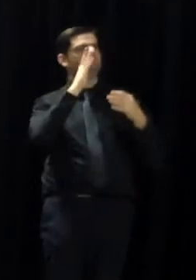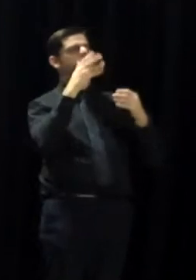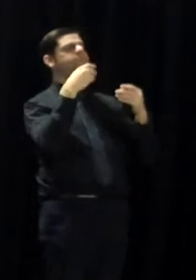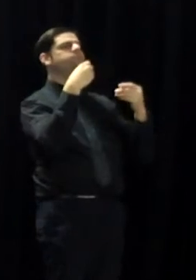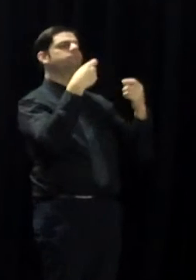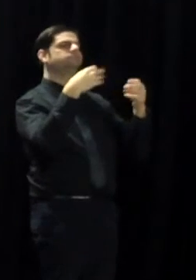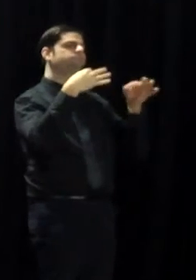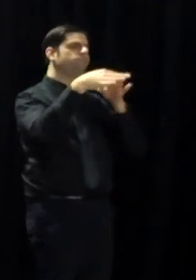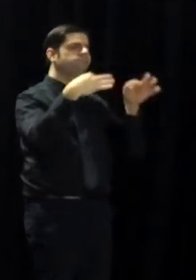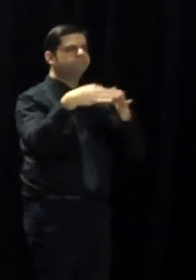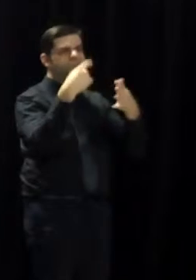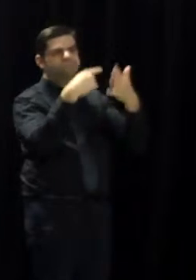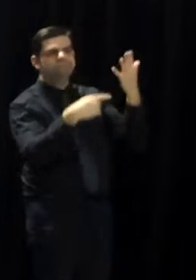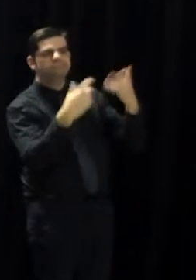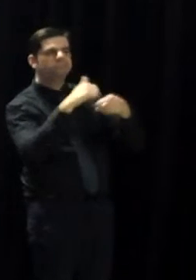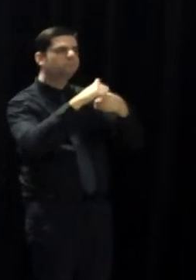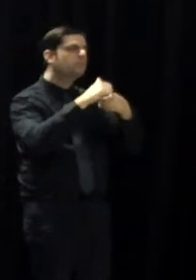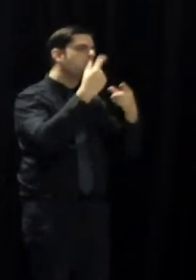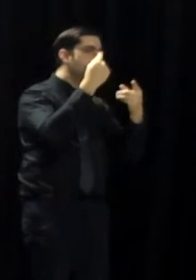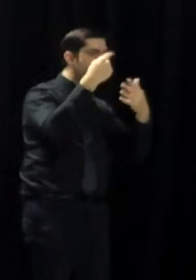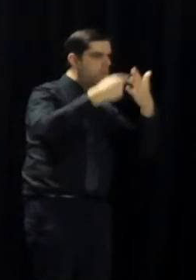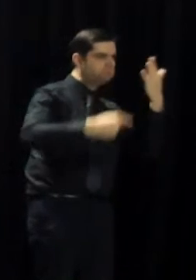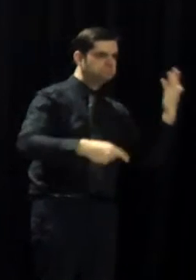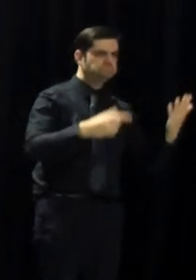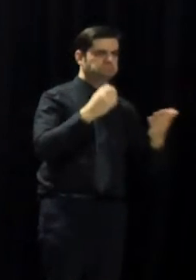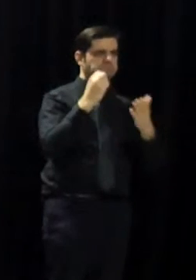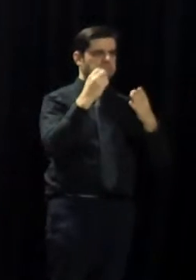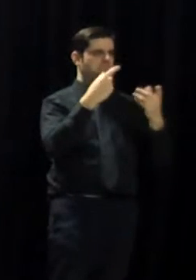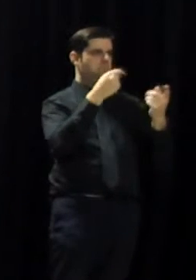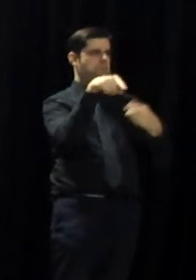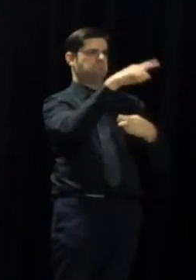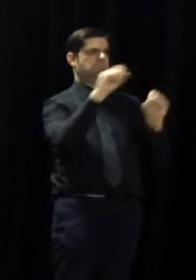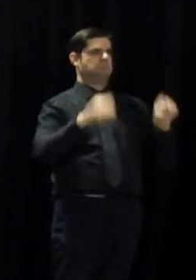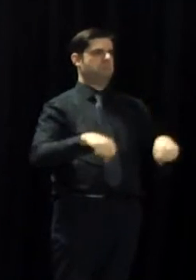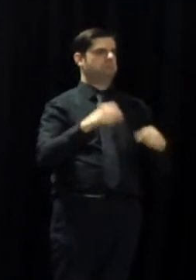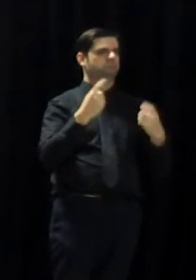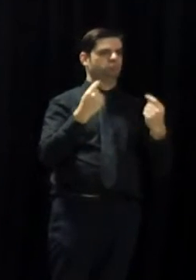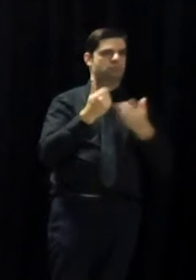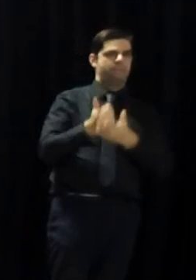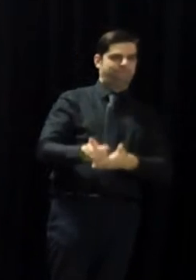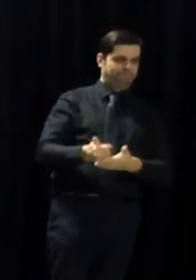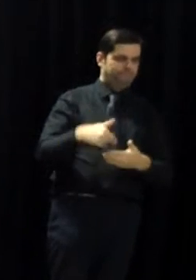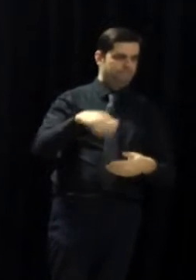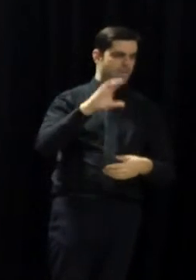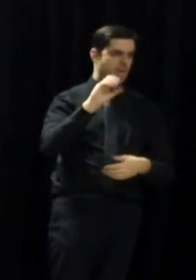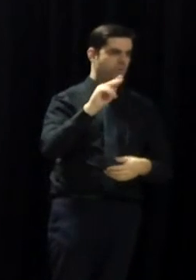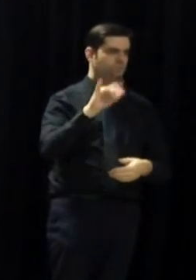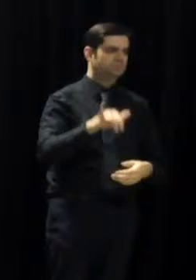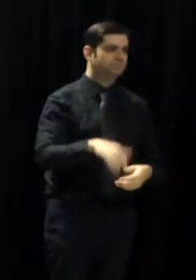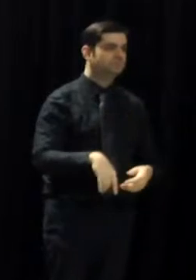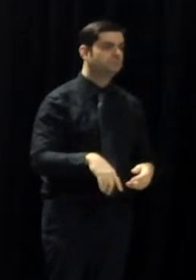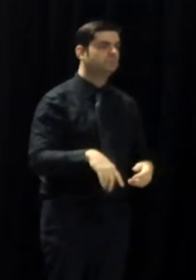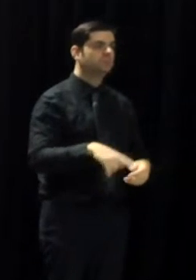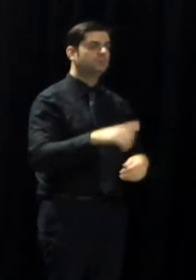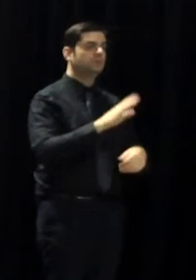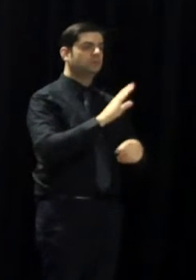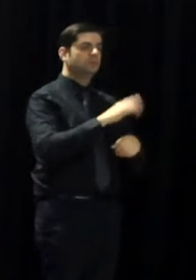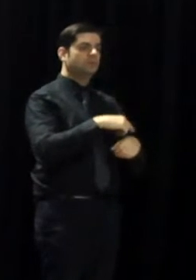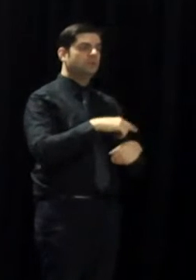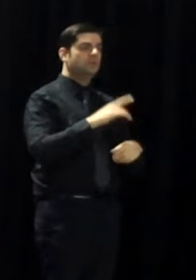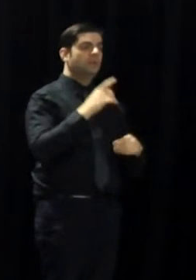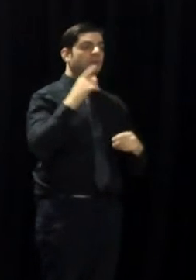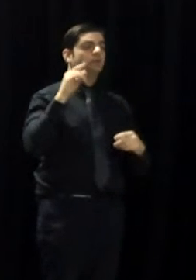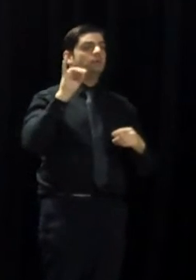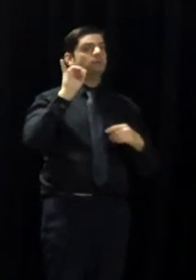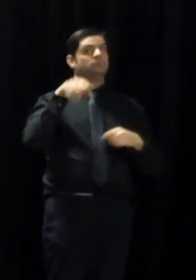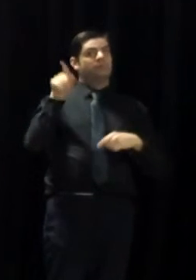this business didn't want any fanfare, or else I would tell everybody what their name is. I still may tell everybody their